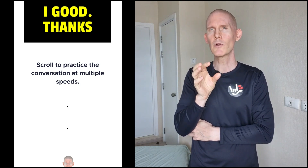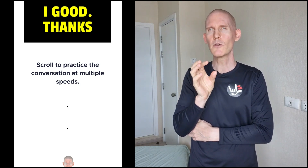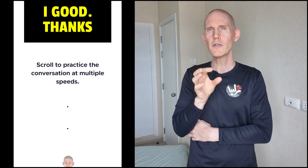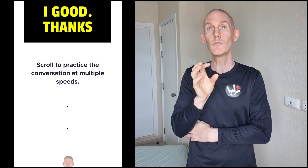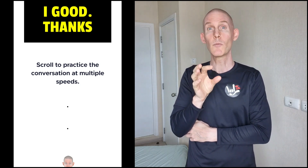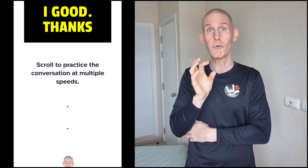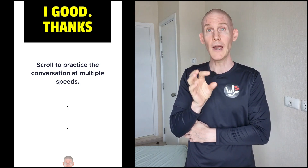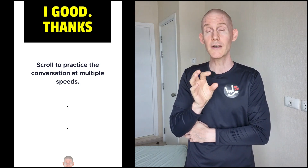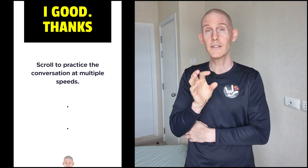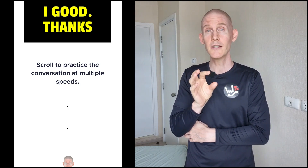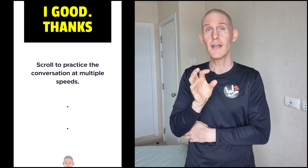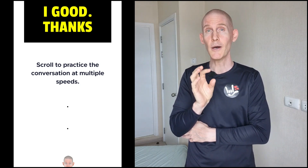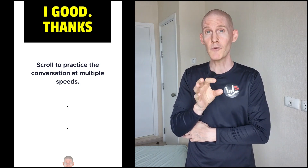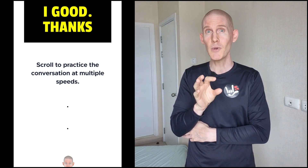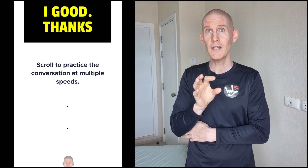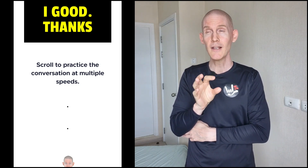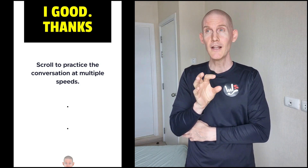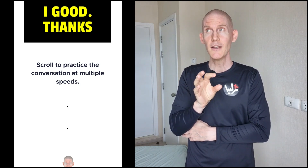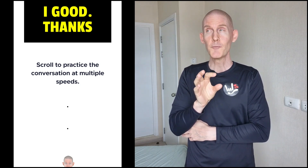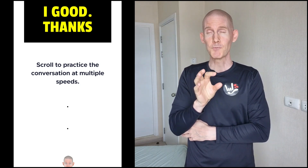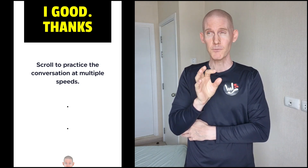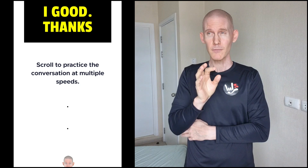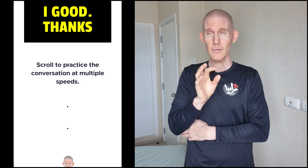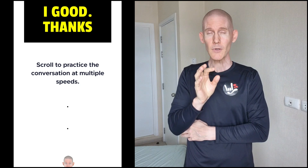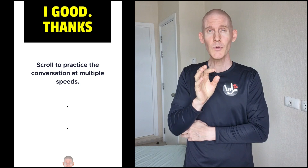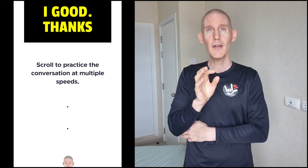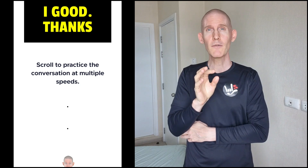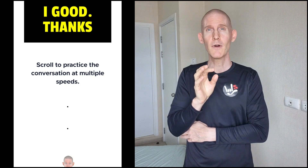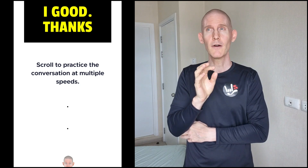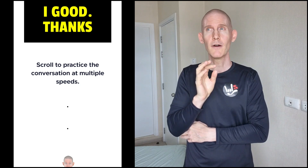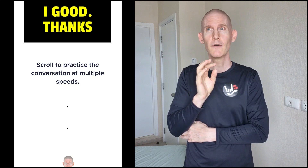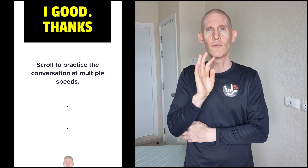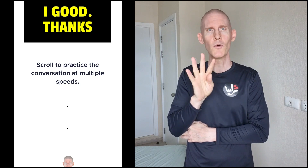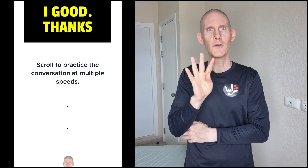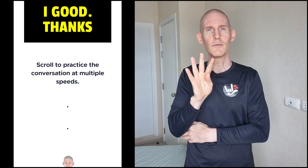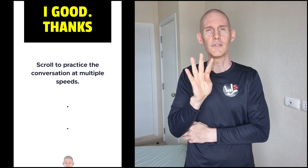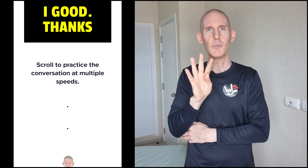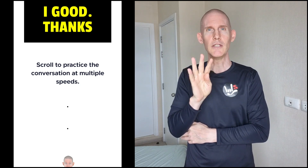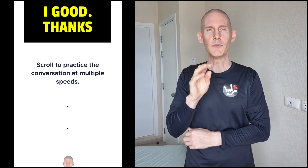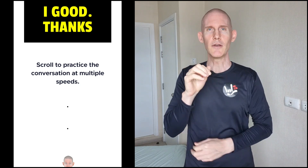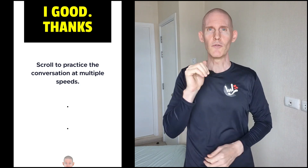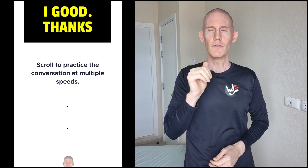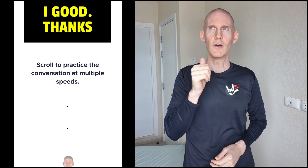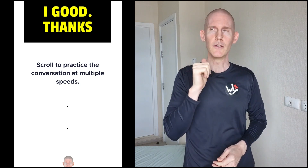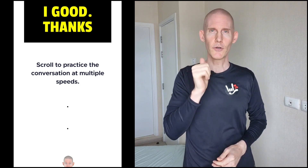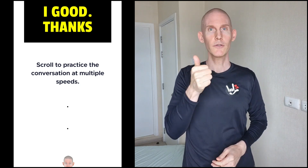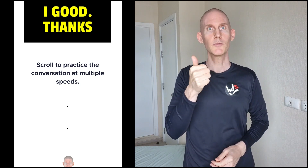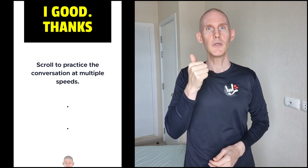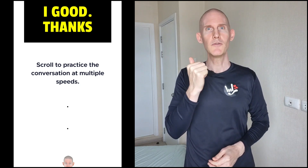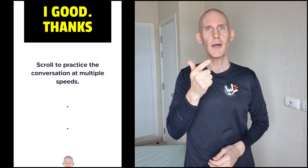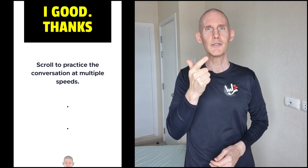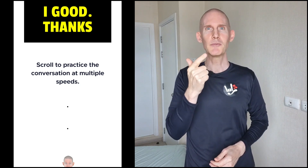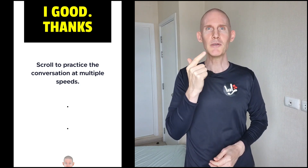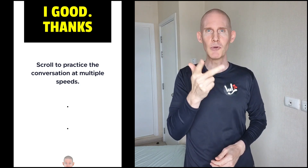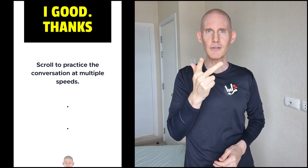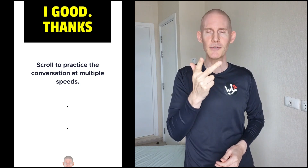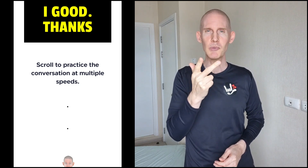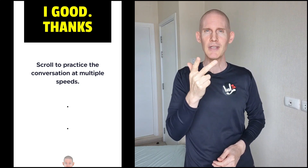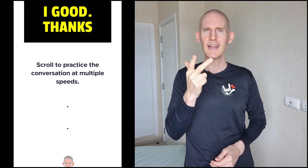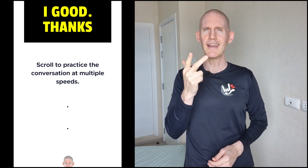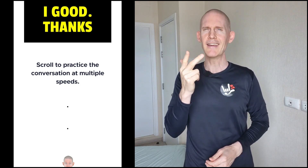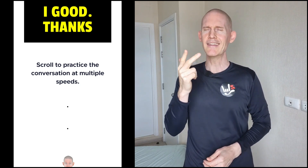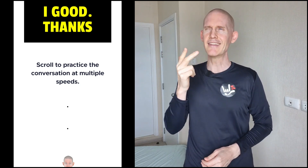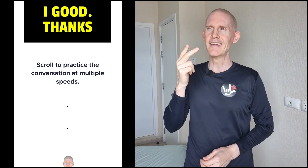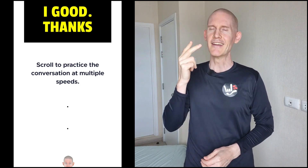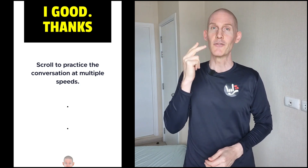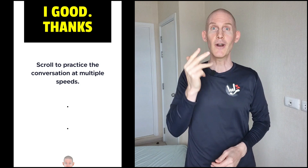part where we're learning, we're practicing the alphabet, we have 4 different speeds. We have turtle speed, rabbit speed, bird